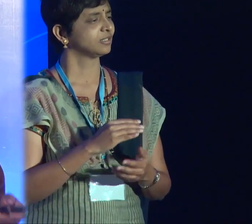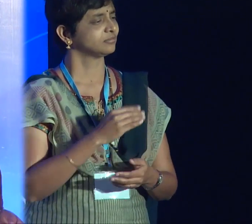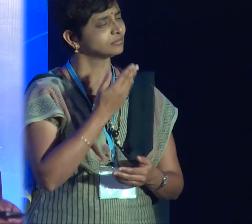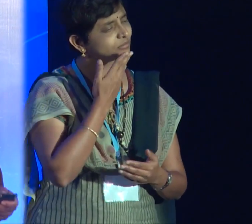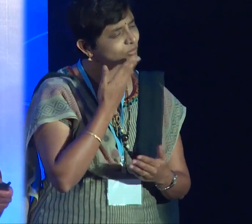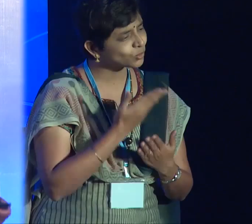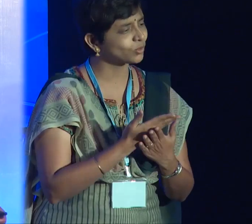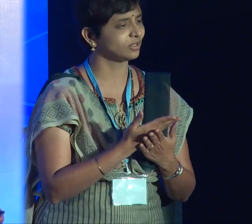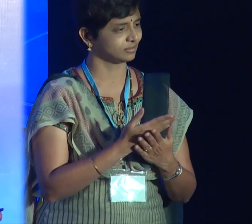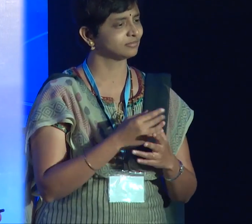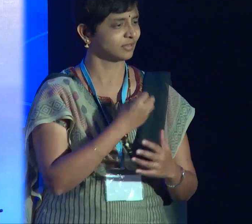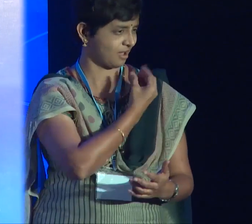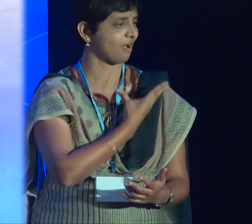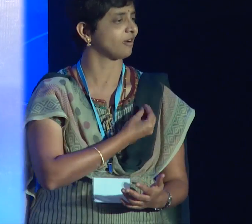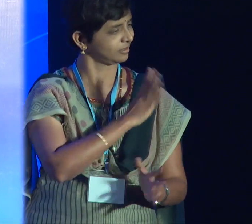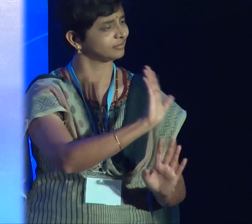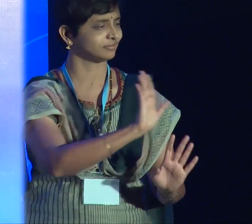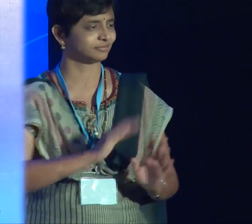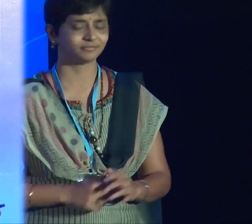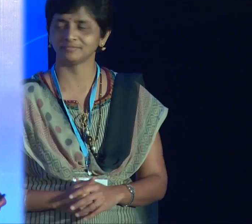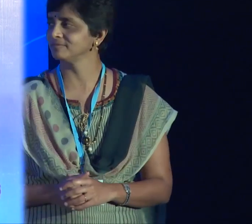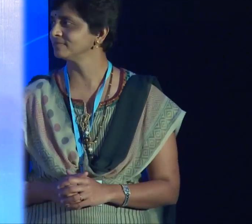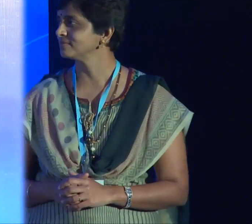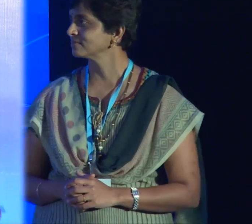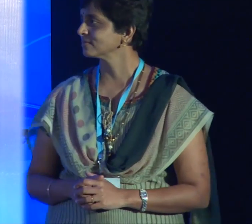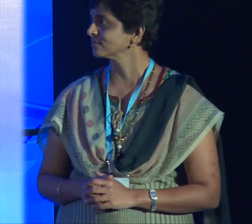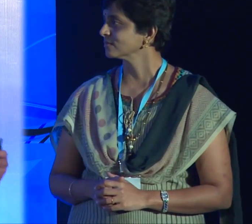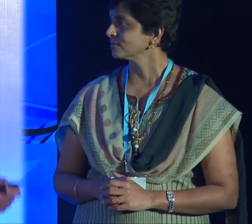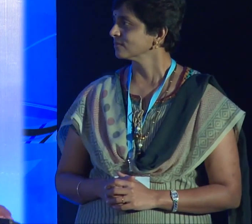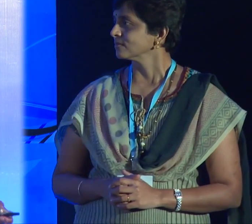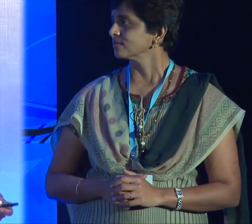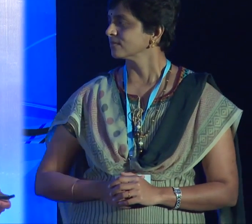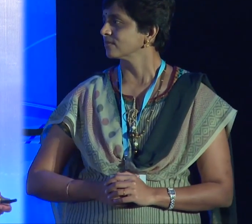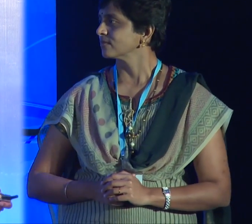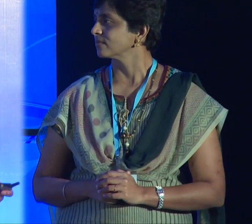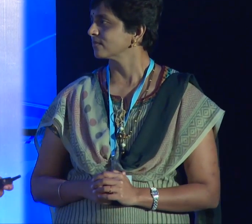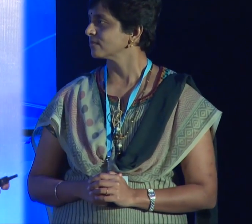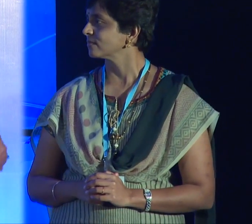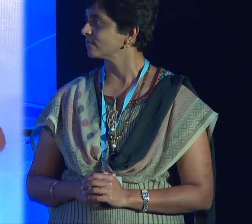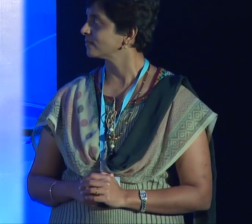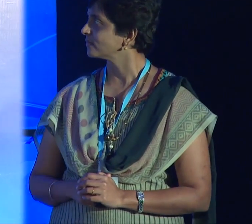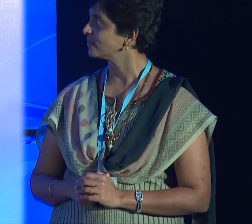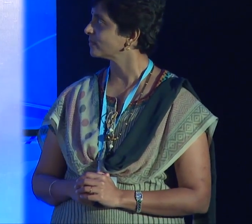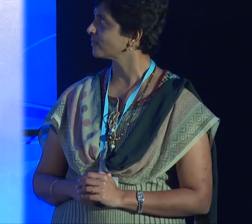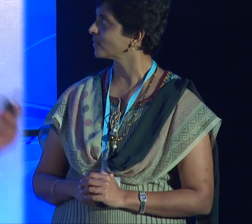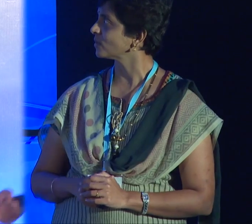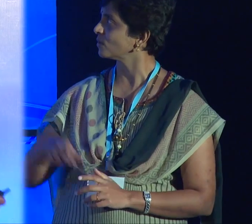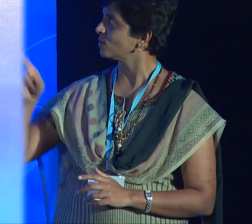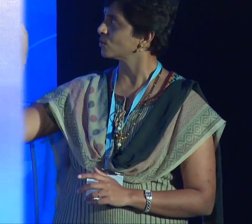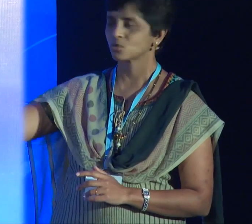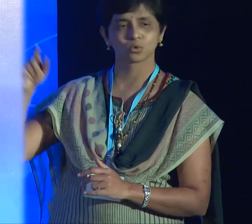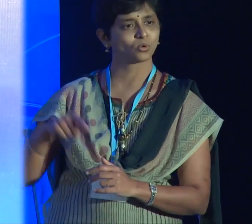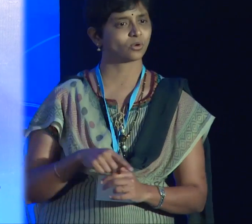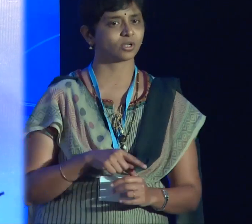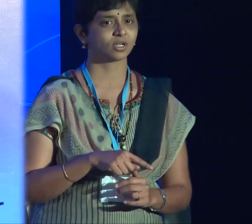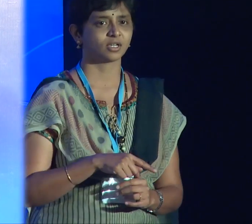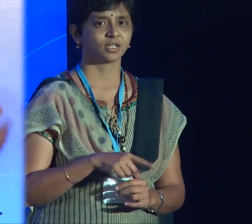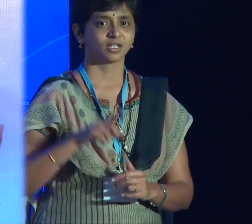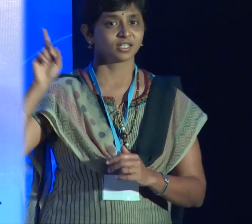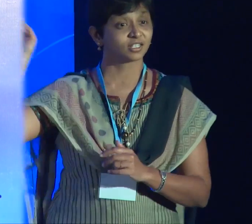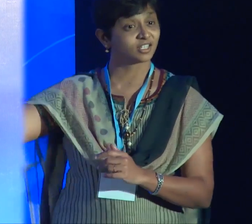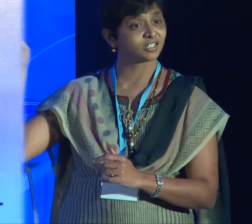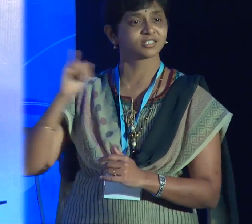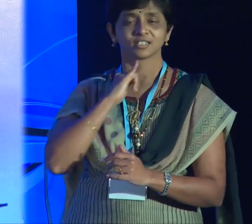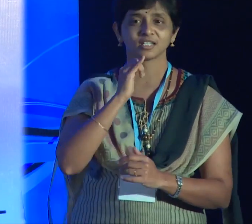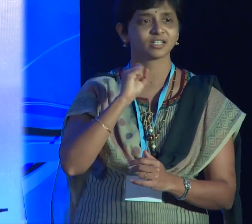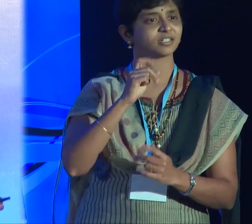be complete and perfect. Divinity chooses a form, and we are told this is